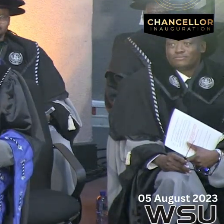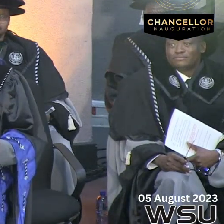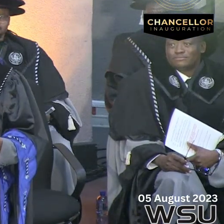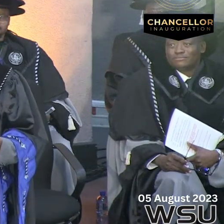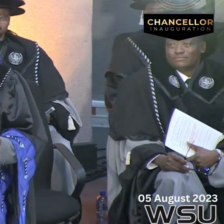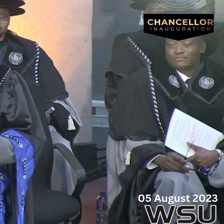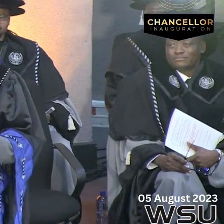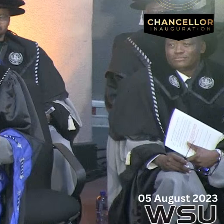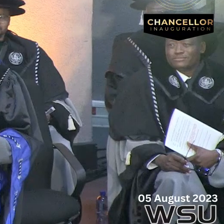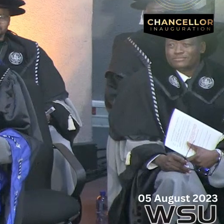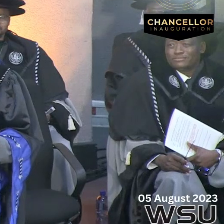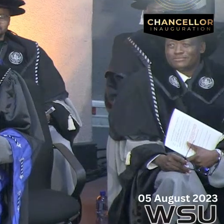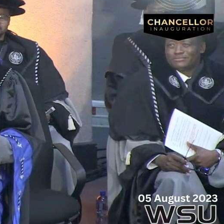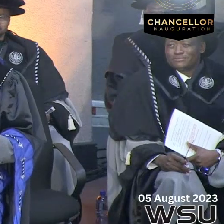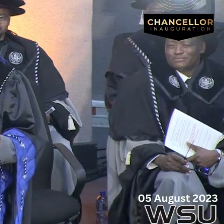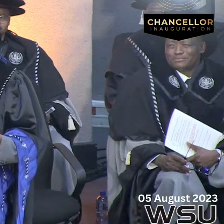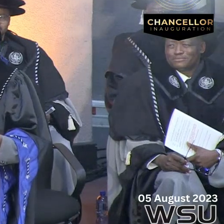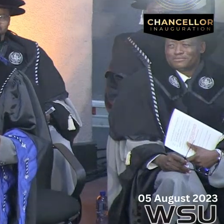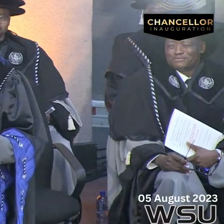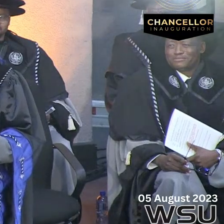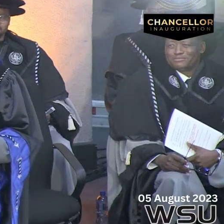resources.